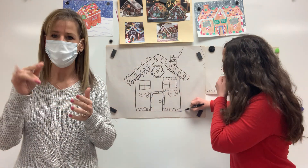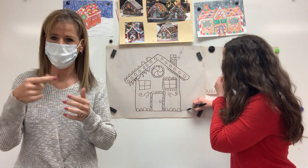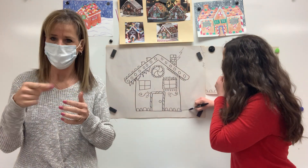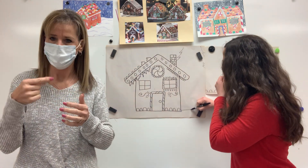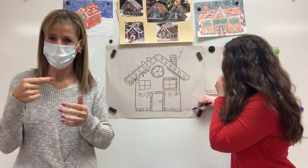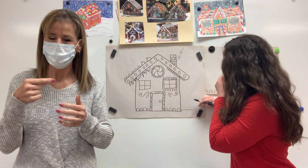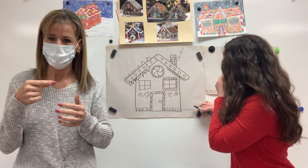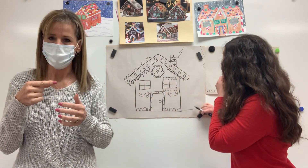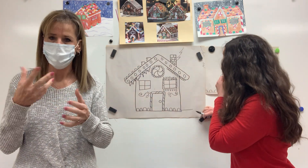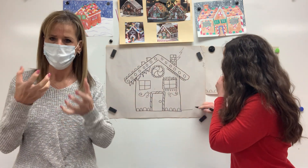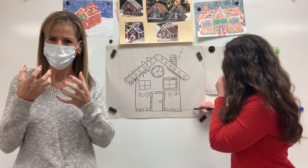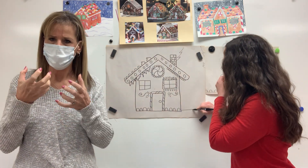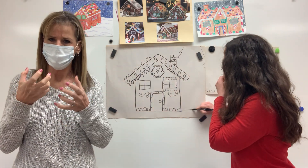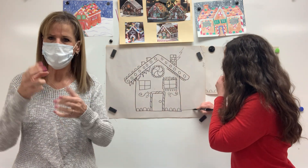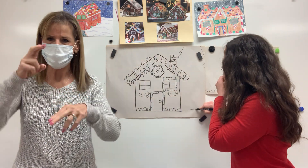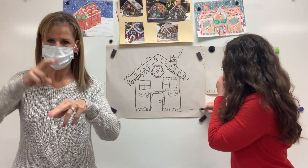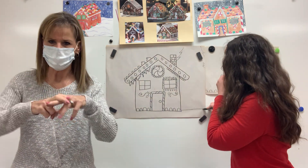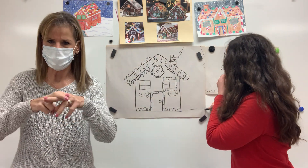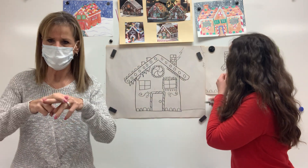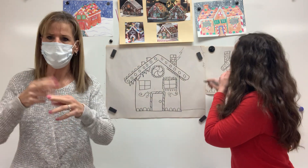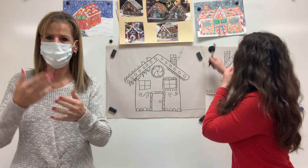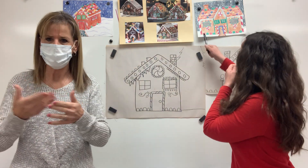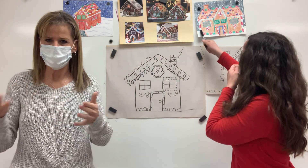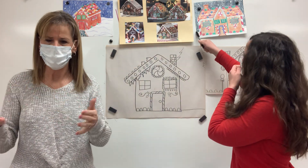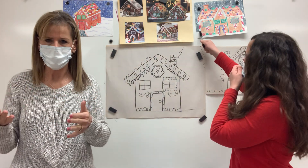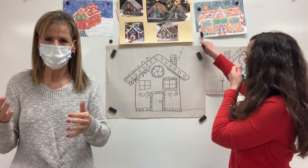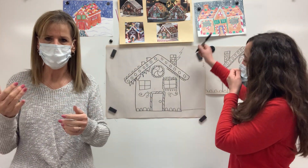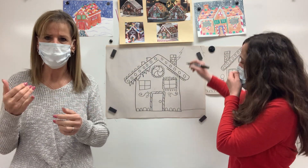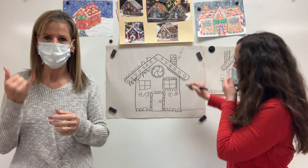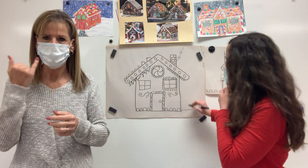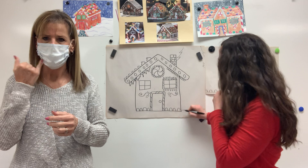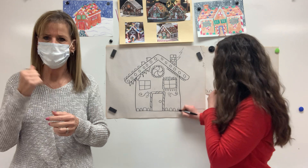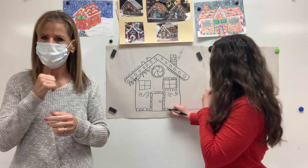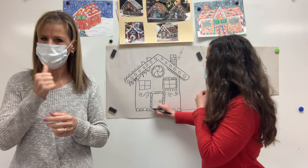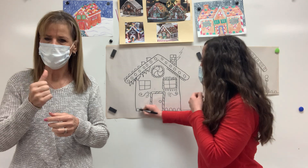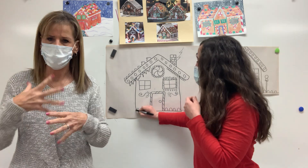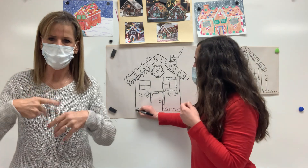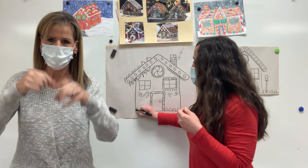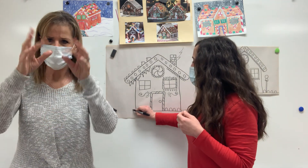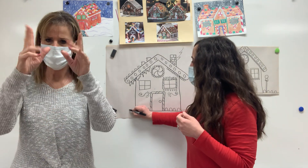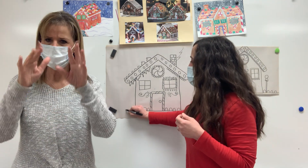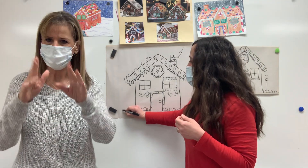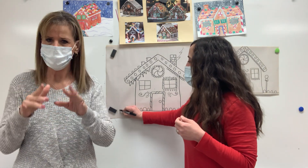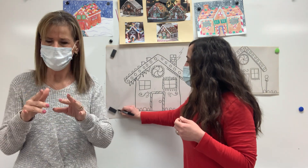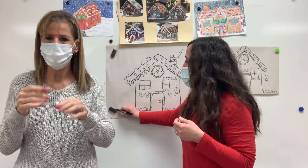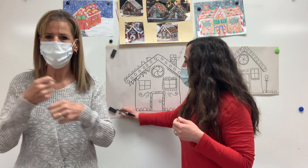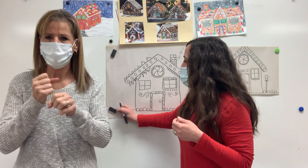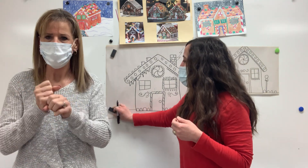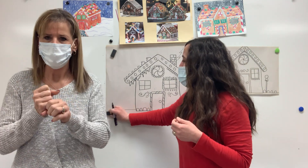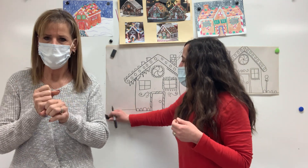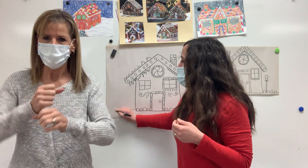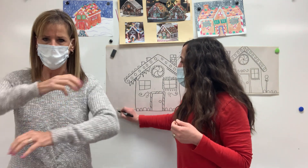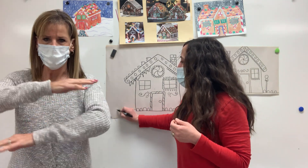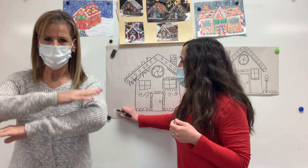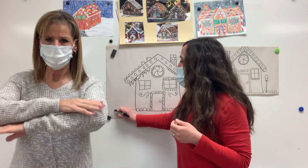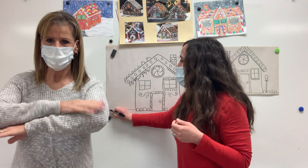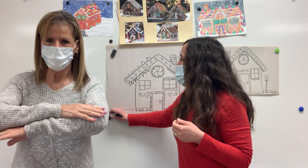want to make it sitting on something. If it's not out in the snow, then we're at least going to make a table by making a line all the